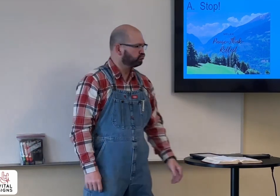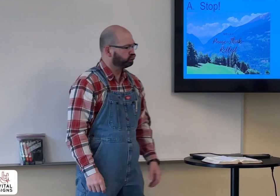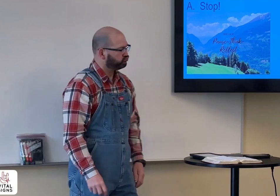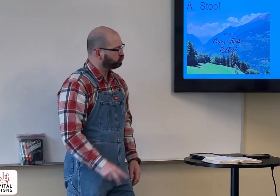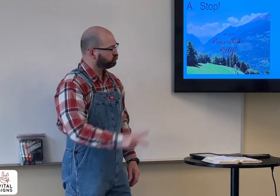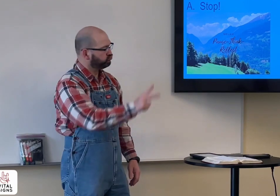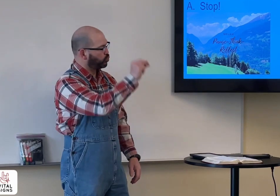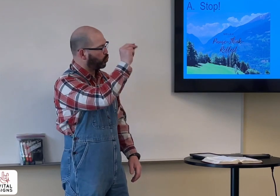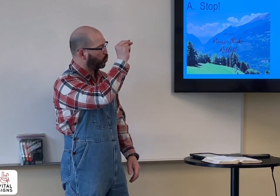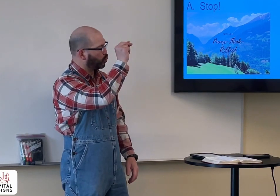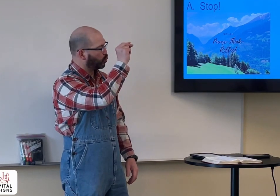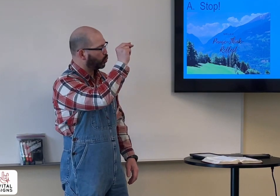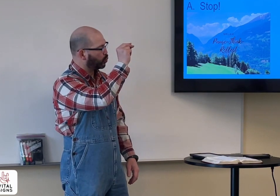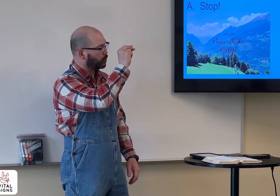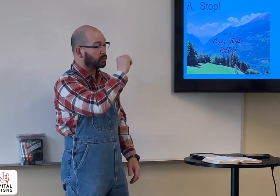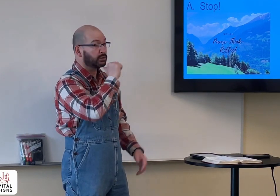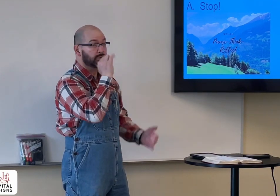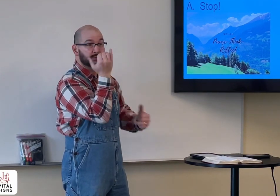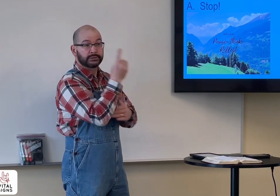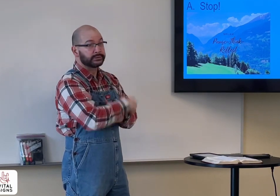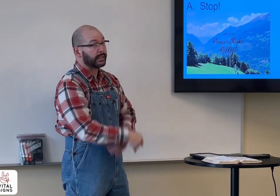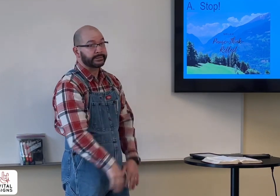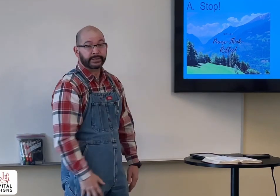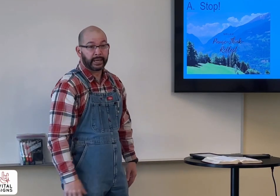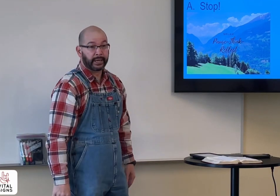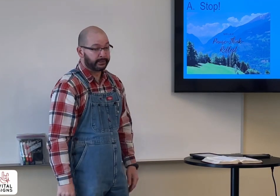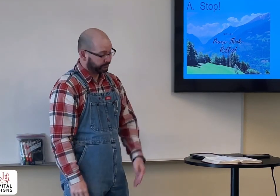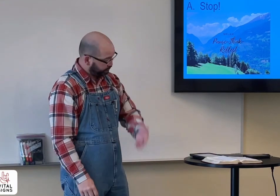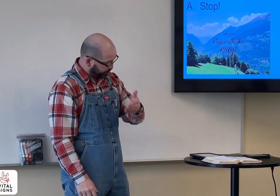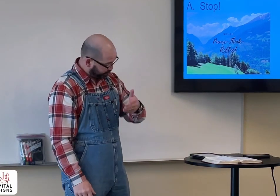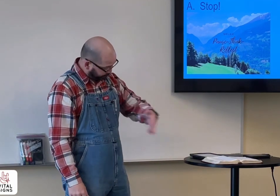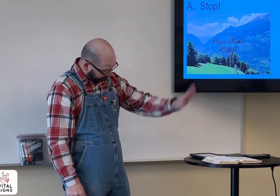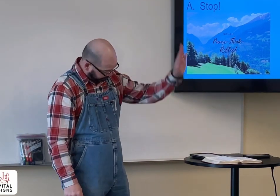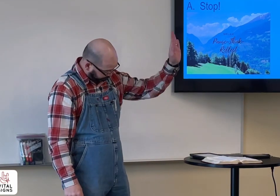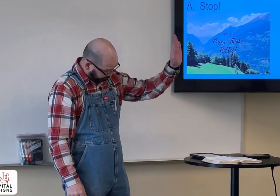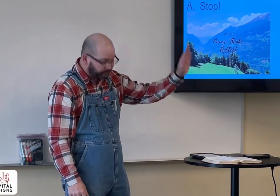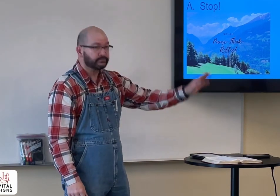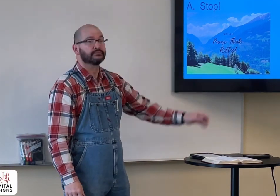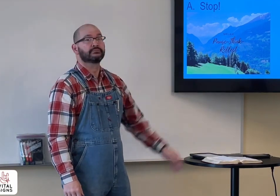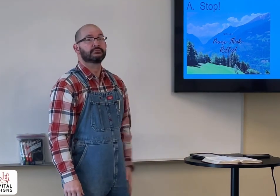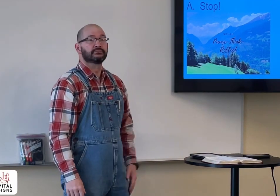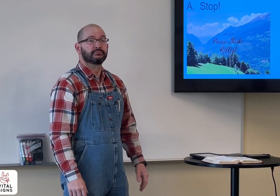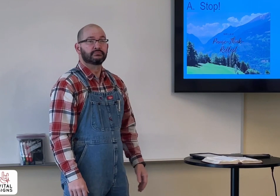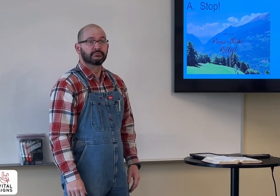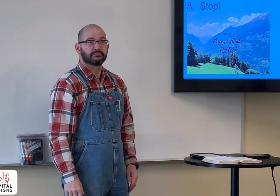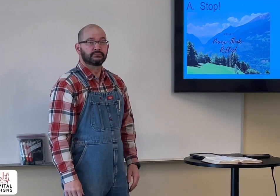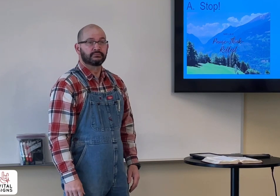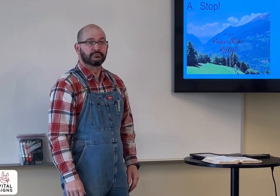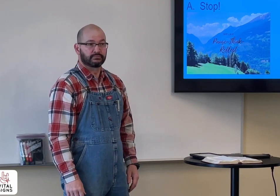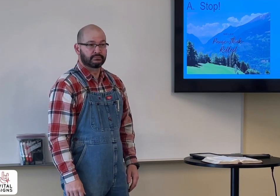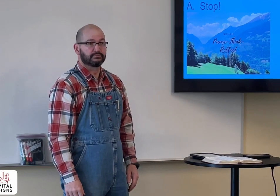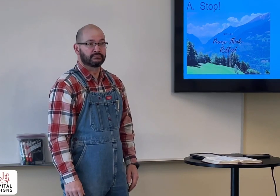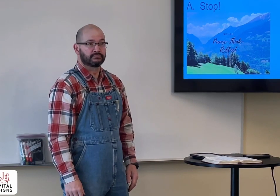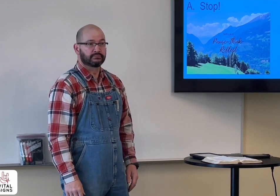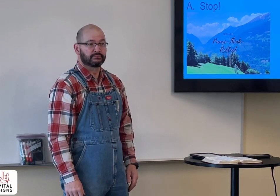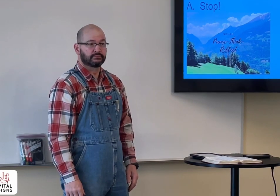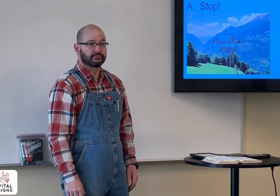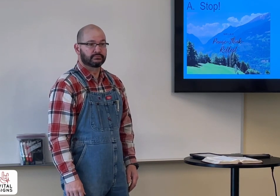said, nope, that's not going to happen. Not today. He just dismissed the army.